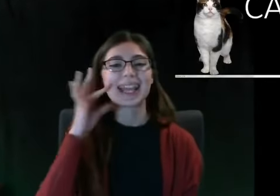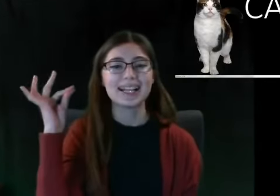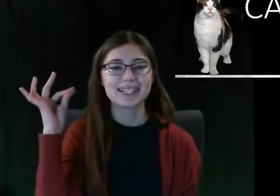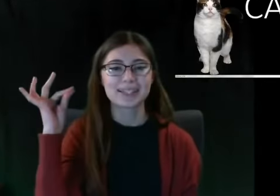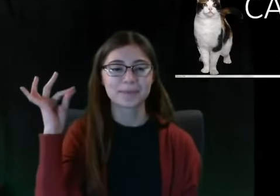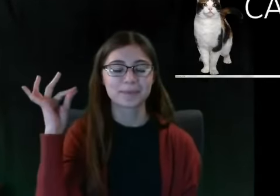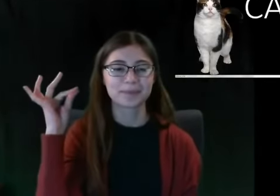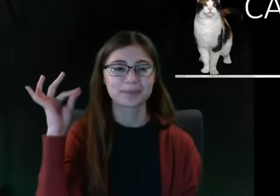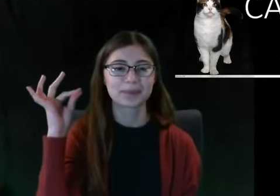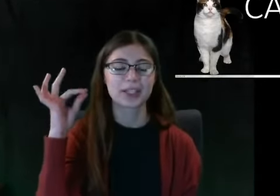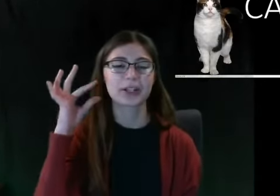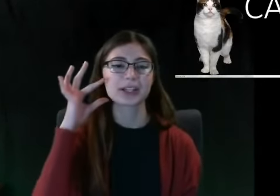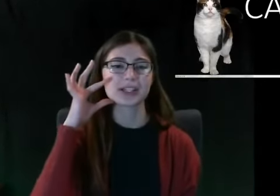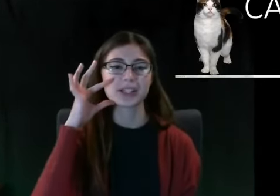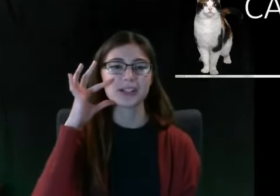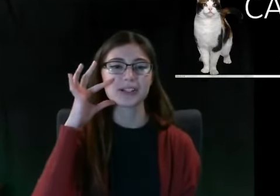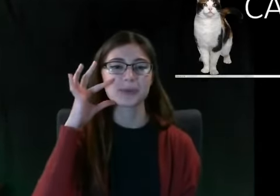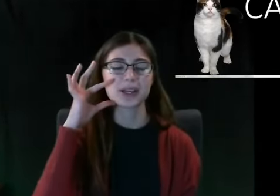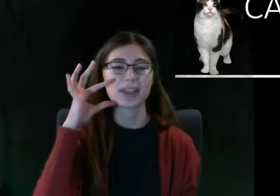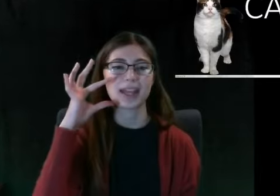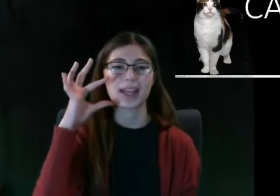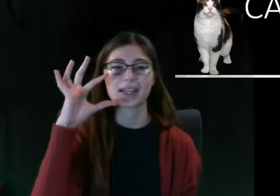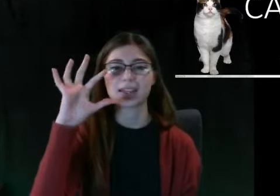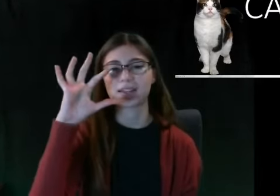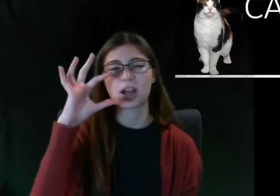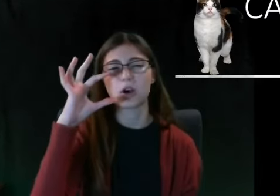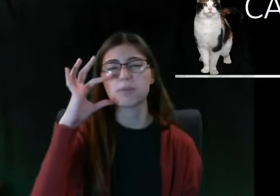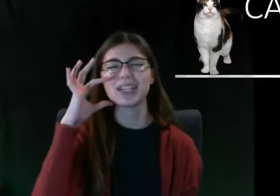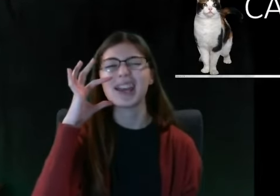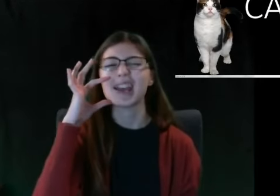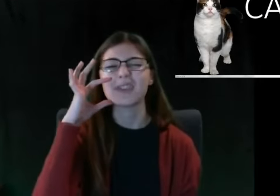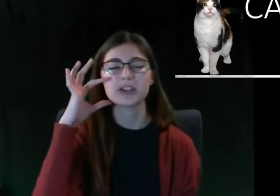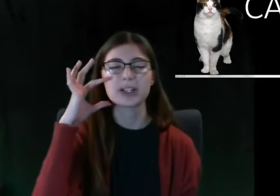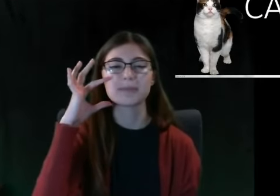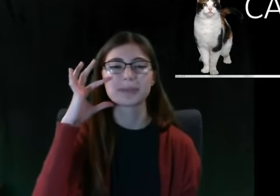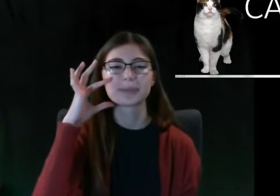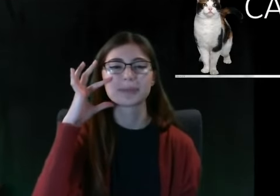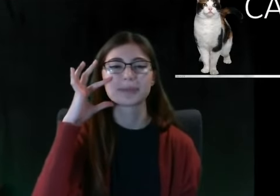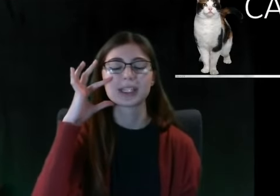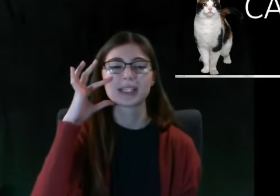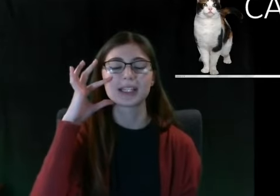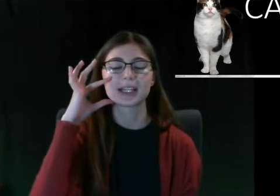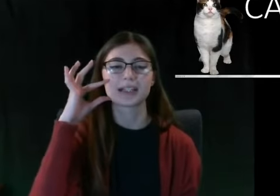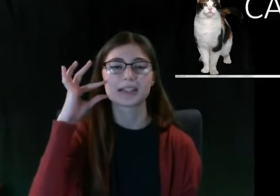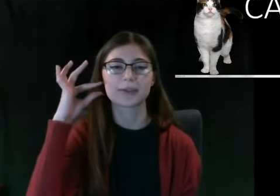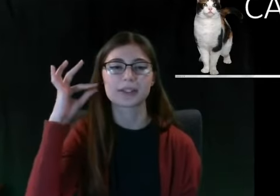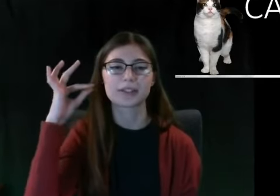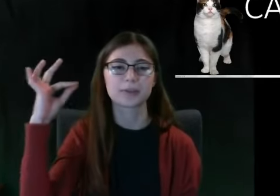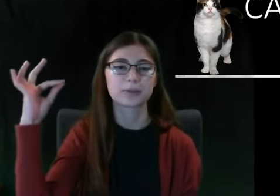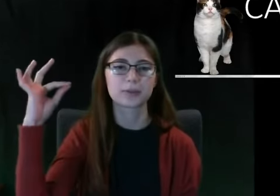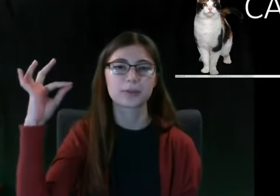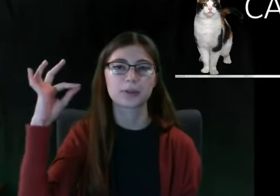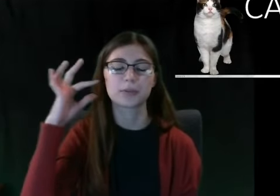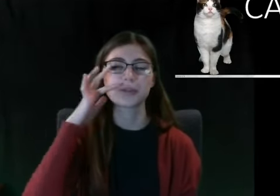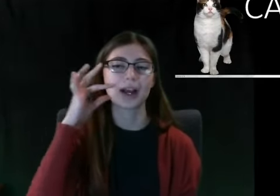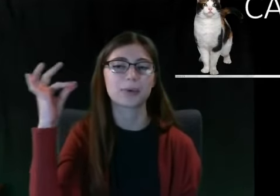Cat. You're going to start with an open F hand shape, and it is going to move outward into